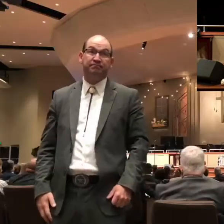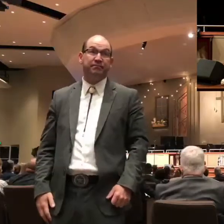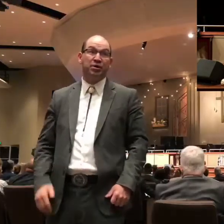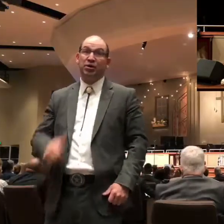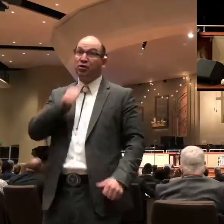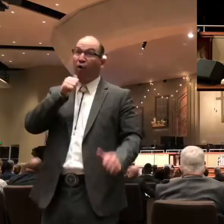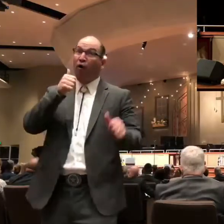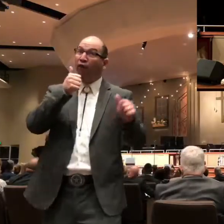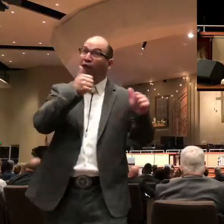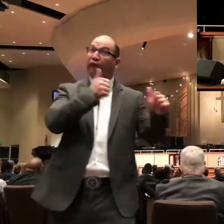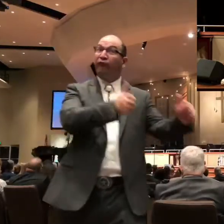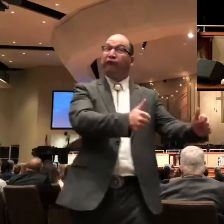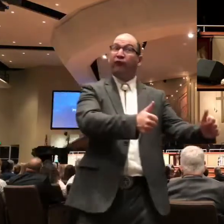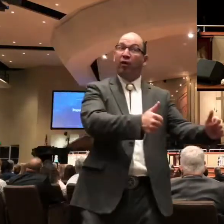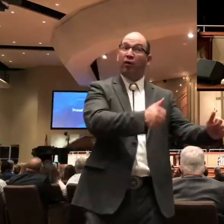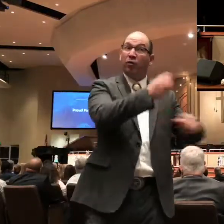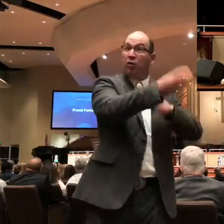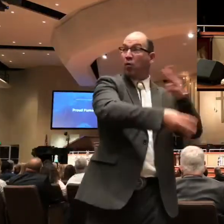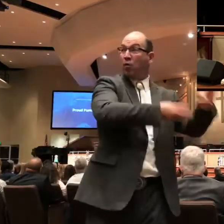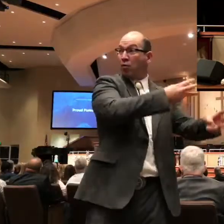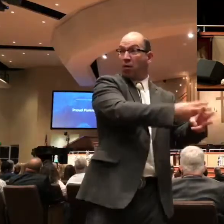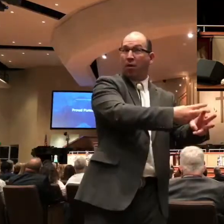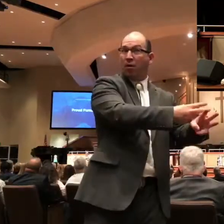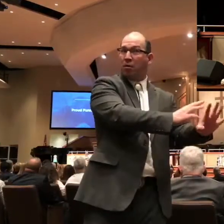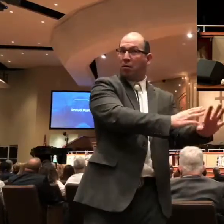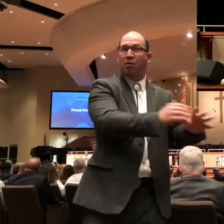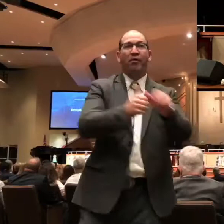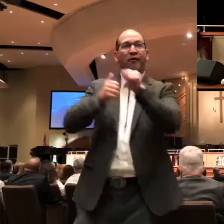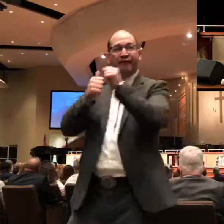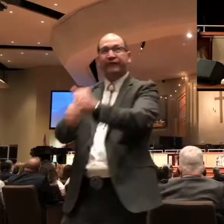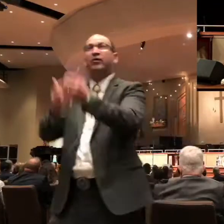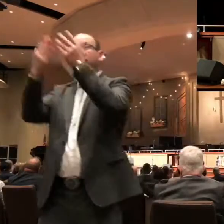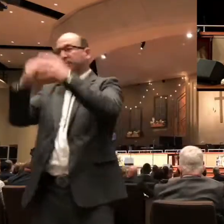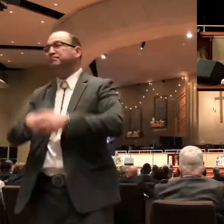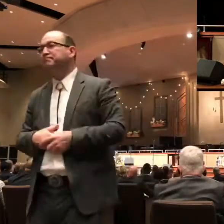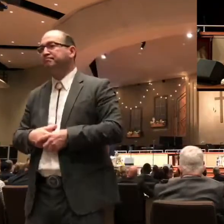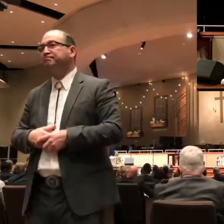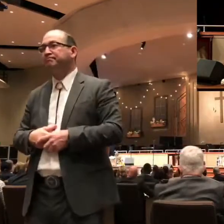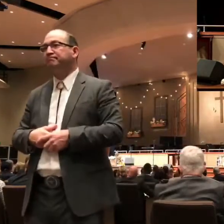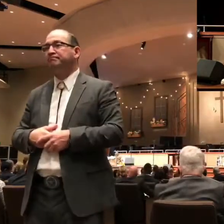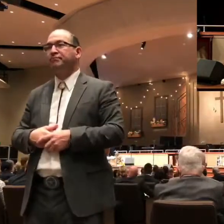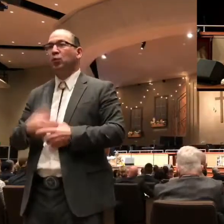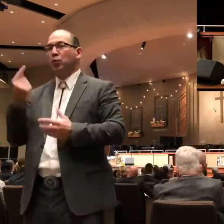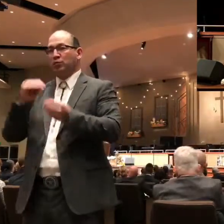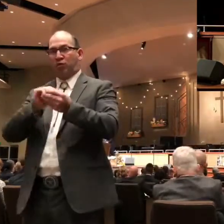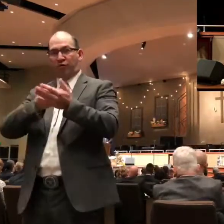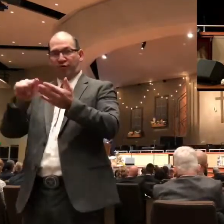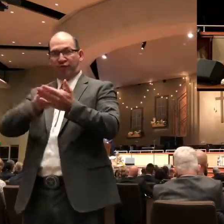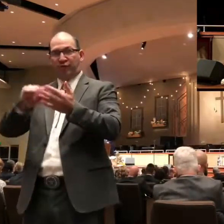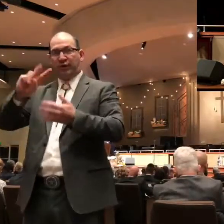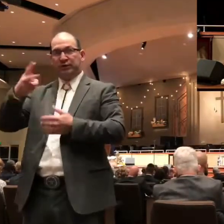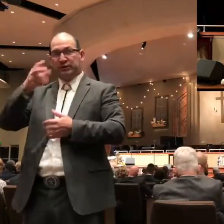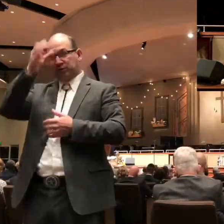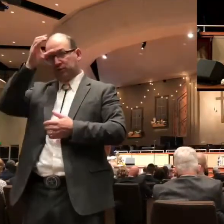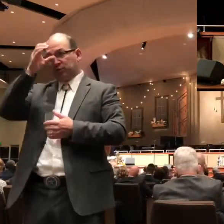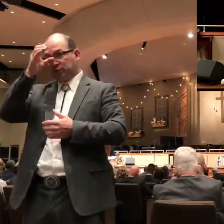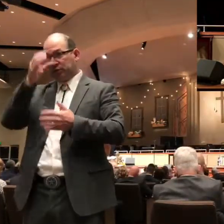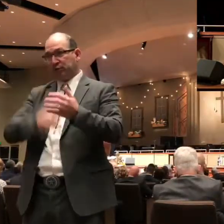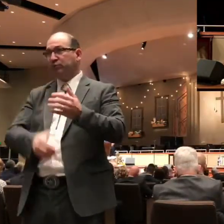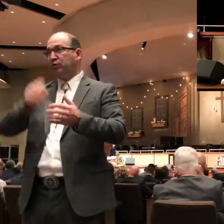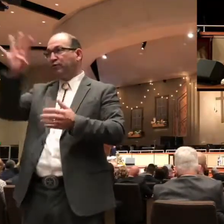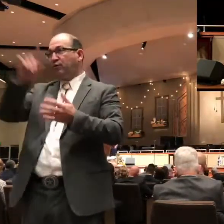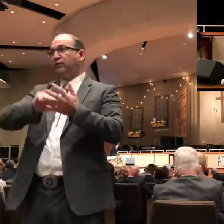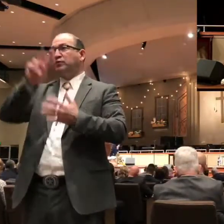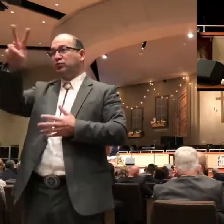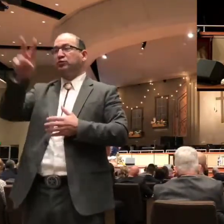If we're going to bear much fruit, we better stay right here in the Word of God. One verse and we're done. Turn, if you would, to 2 Corinthians 4 and 2.